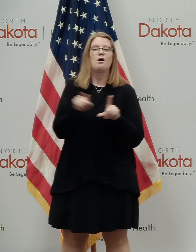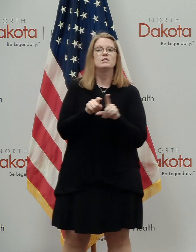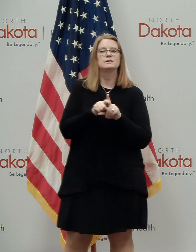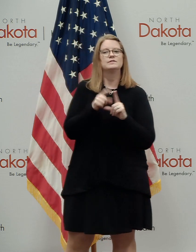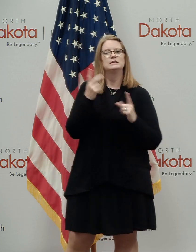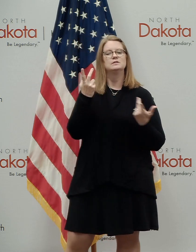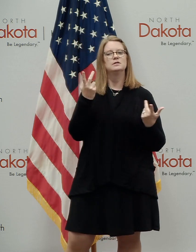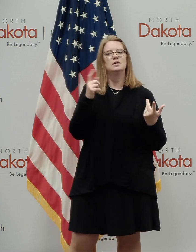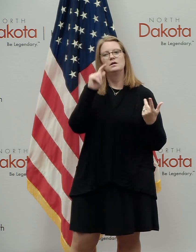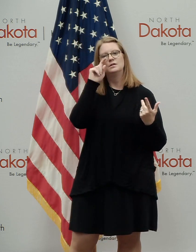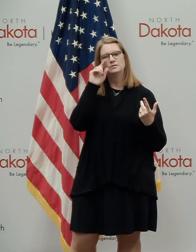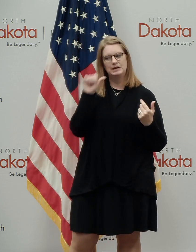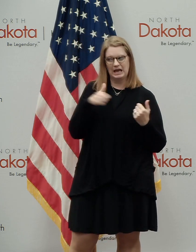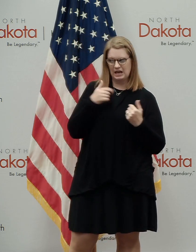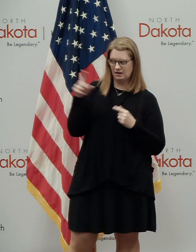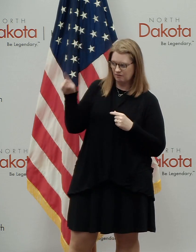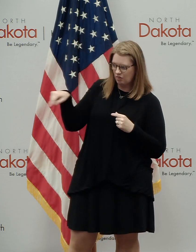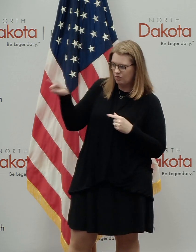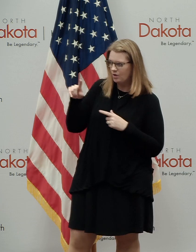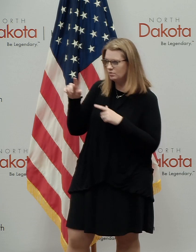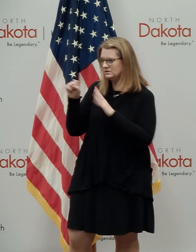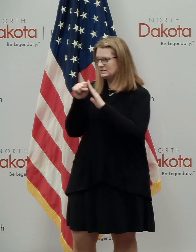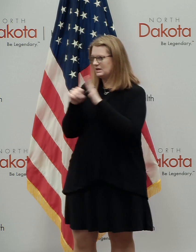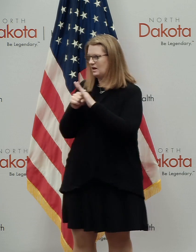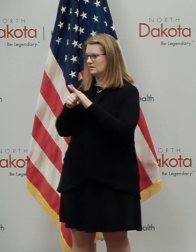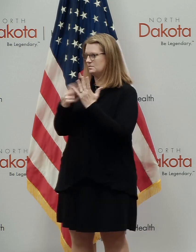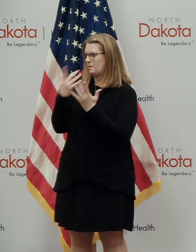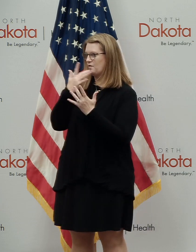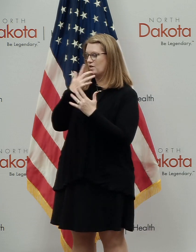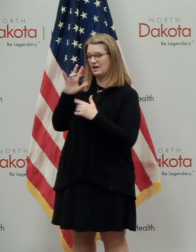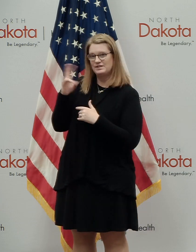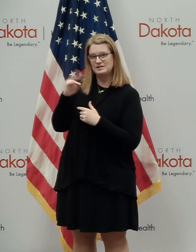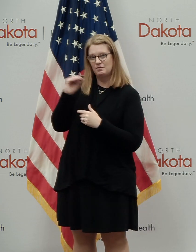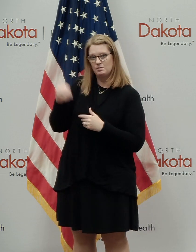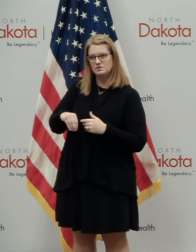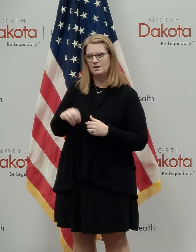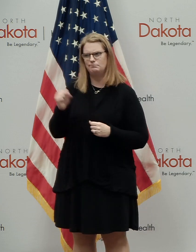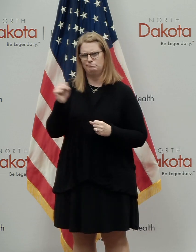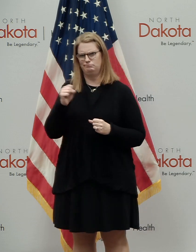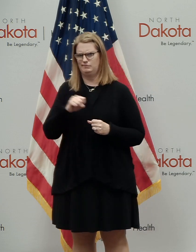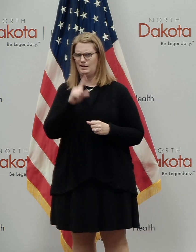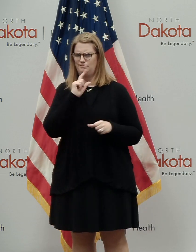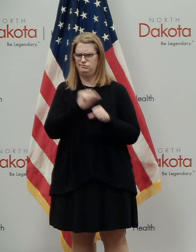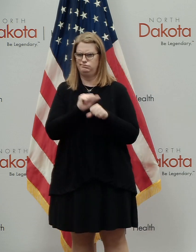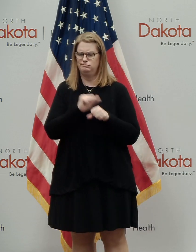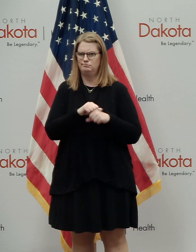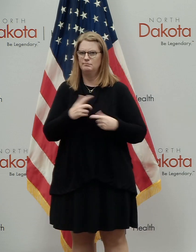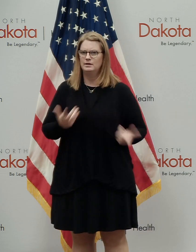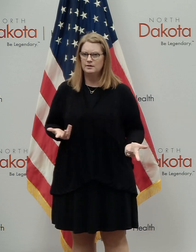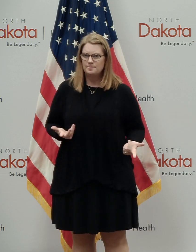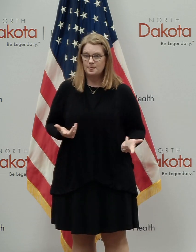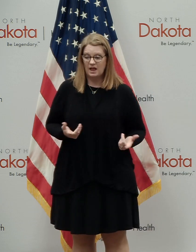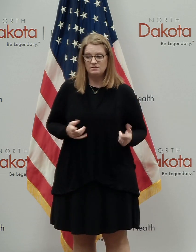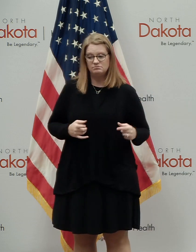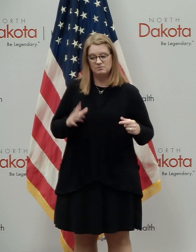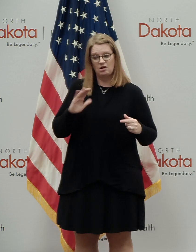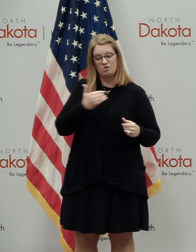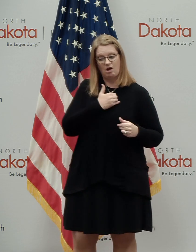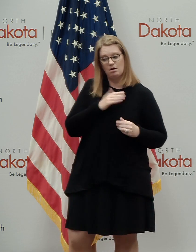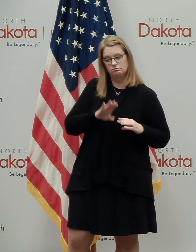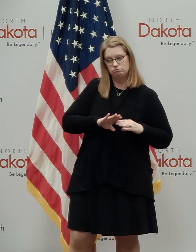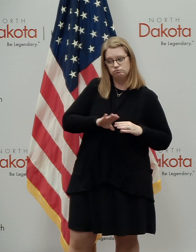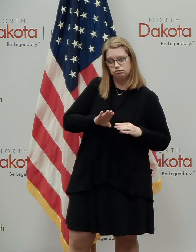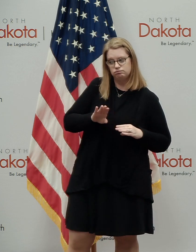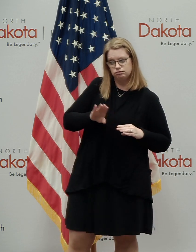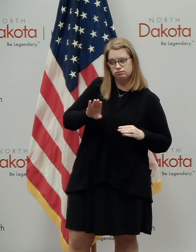say, hey, would any of those states swap for a 7% rate? Absolutely. Well, it's been going up.